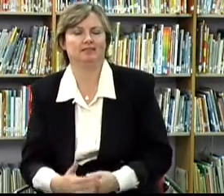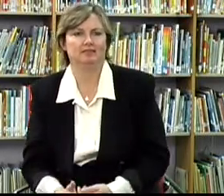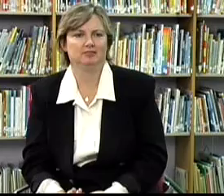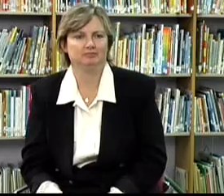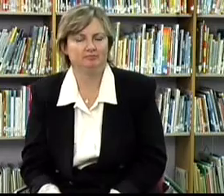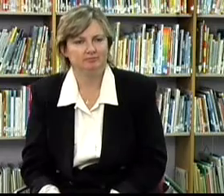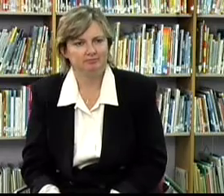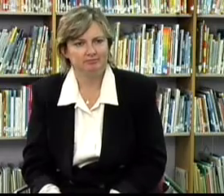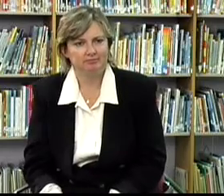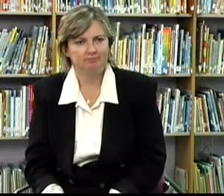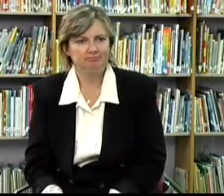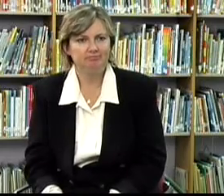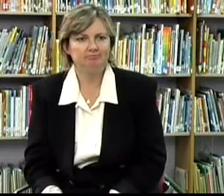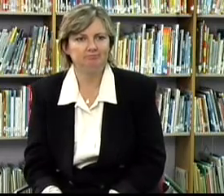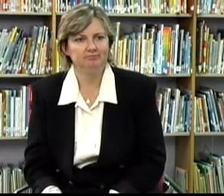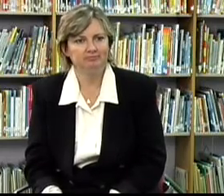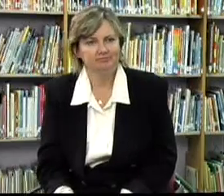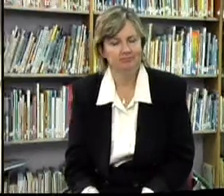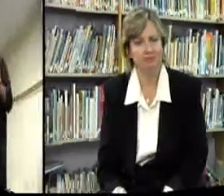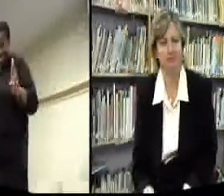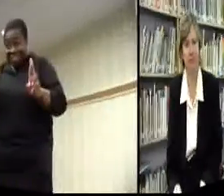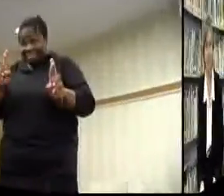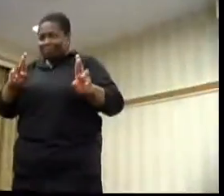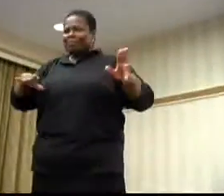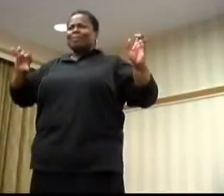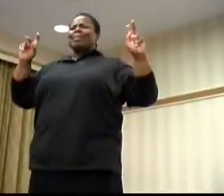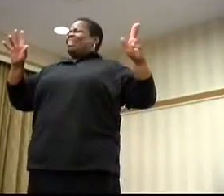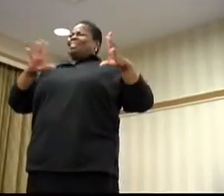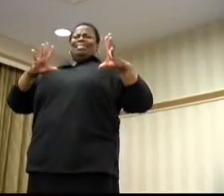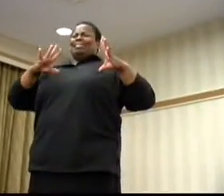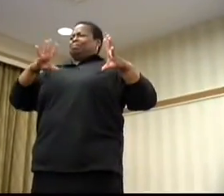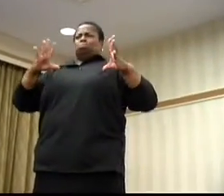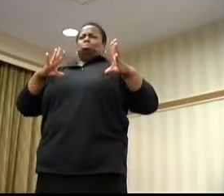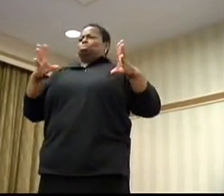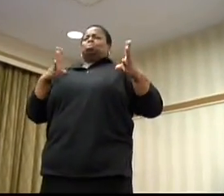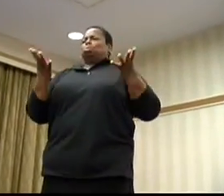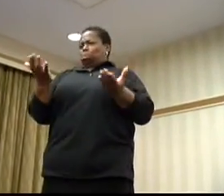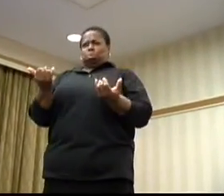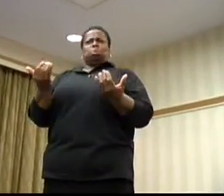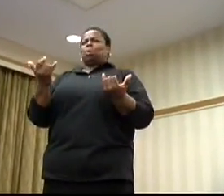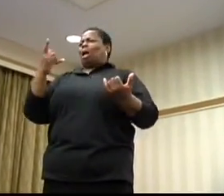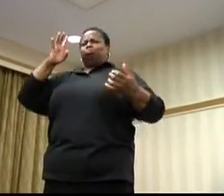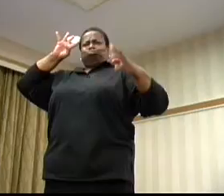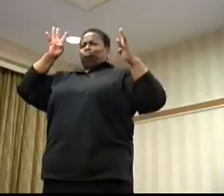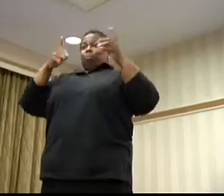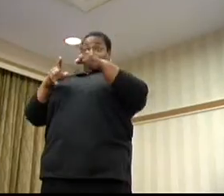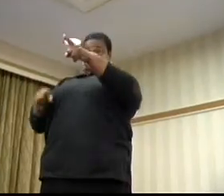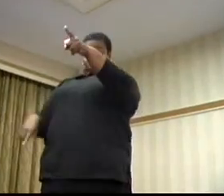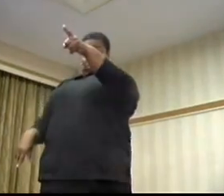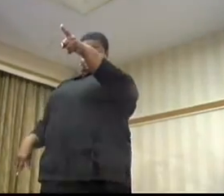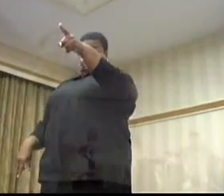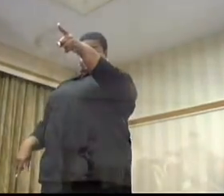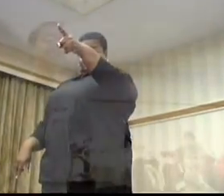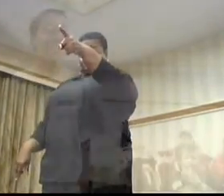turn, do better ASL stories. Come on, are you ready? Come on. Who's